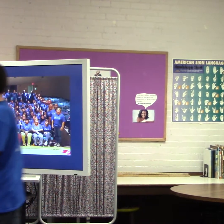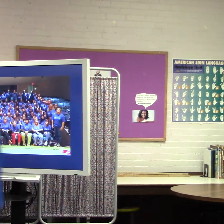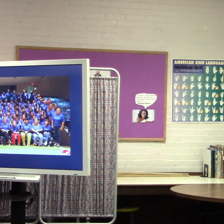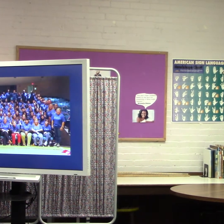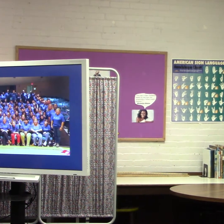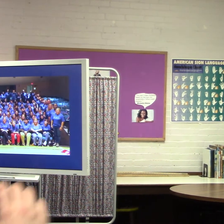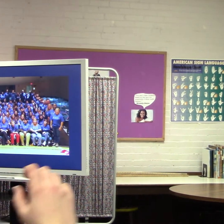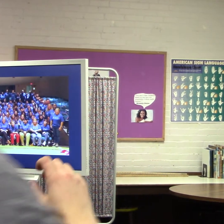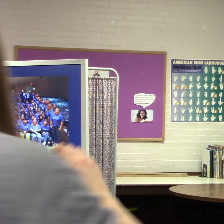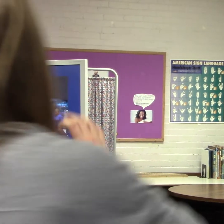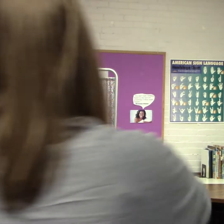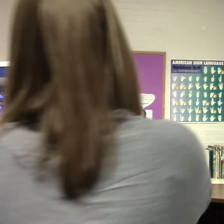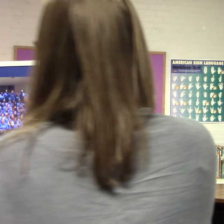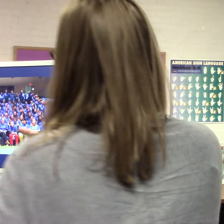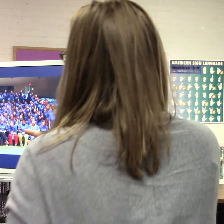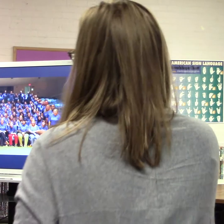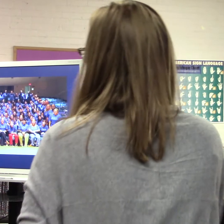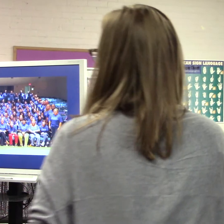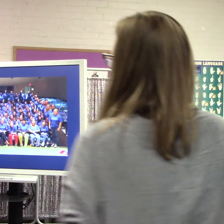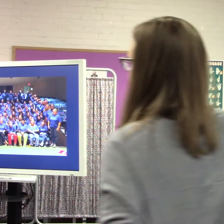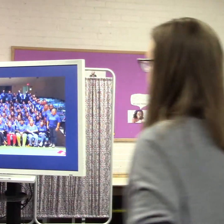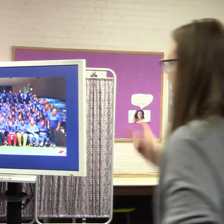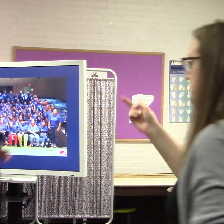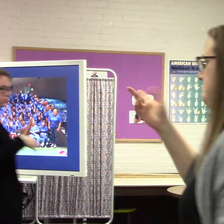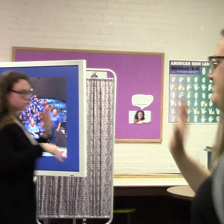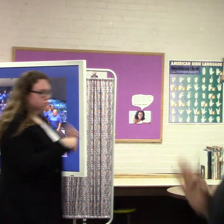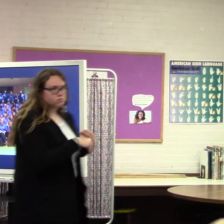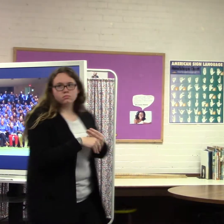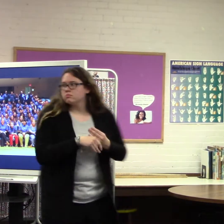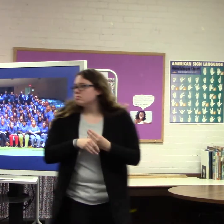And I just want to add, okay.